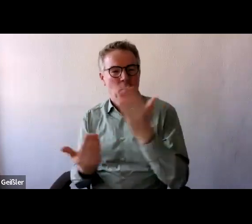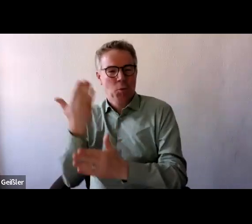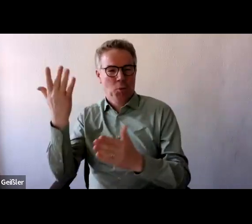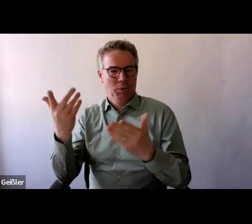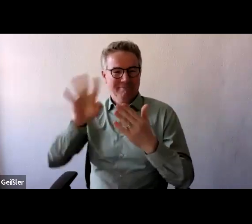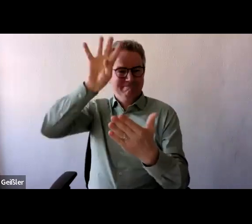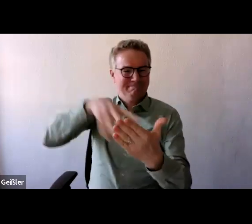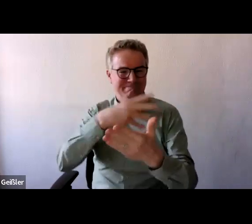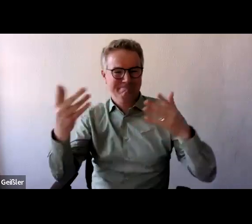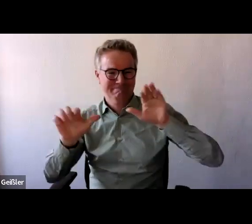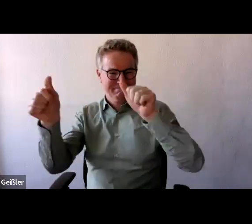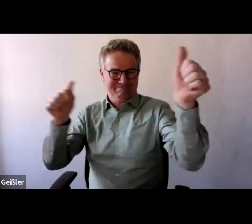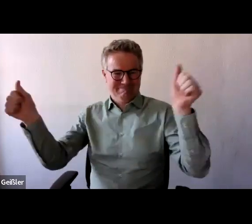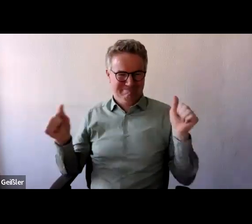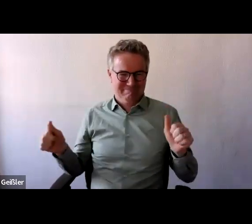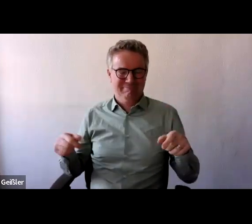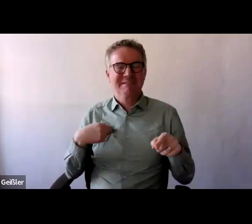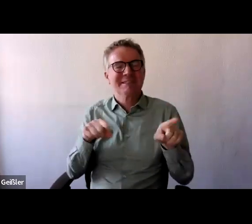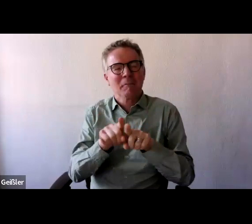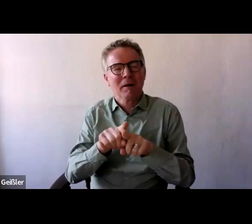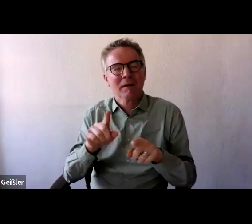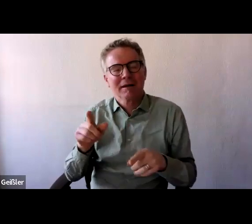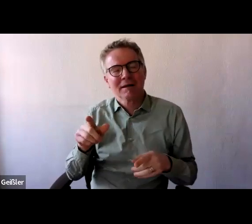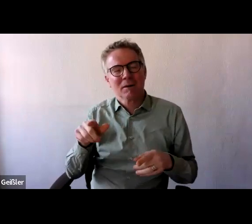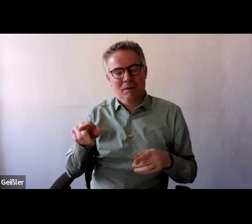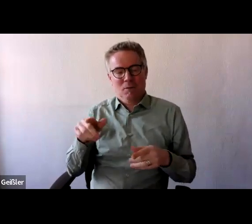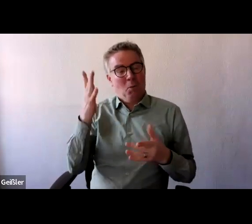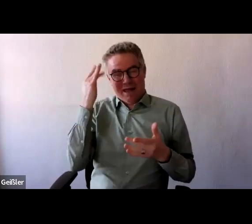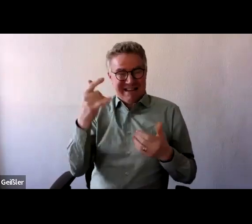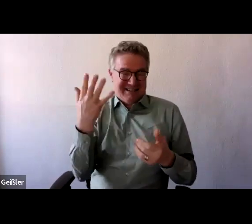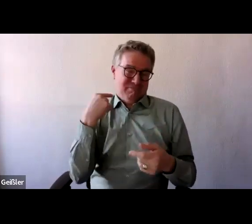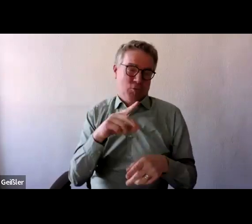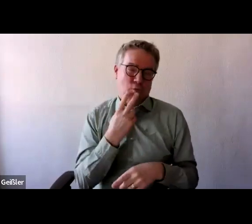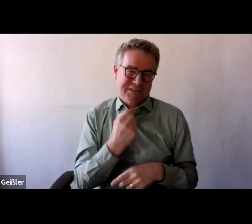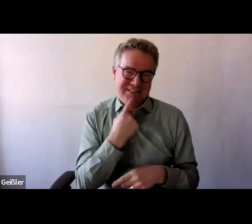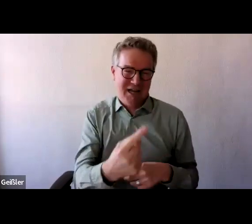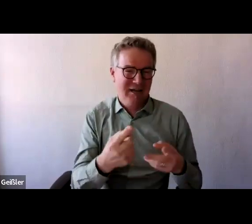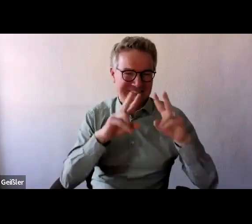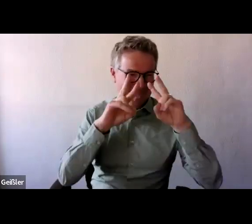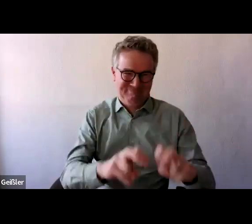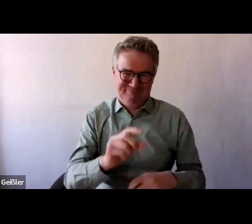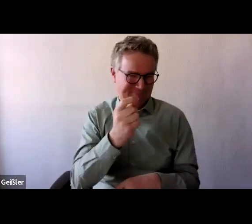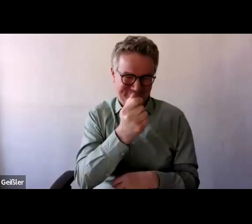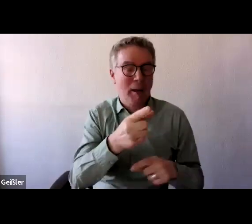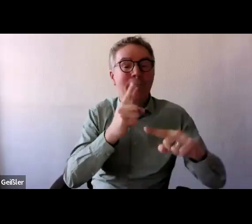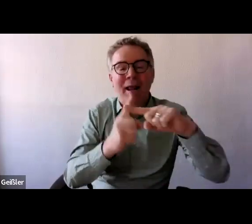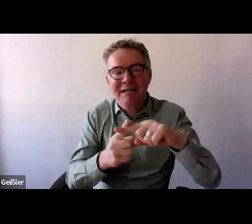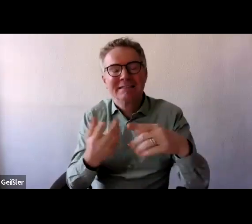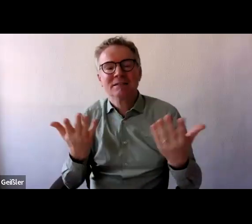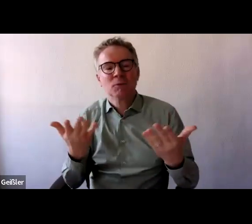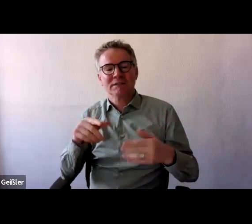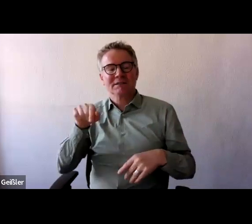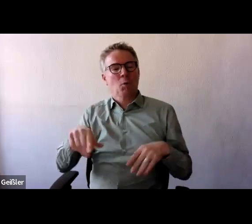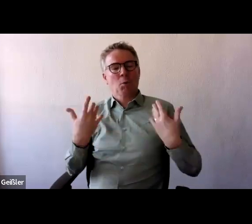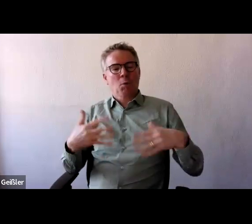we've been having these problems for a really long time. Everybody's, you know, off on their own, their silos creating these assessments. And as Krista said,